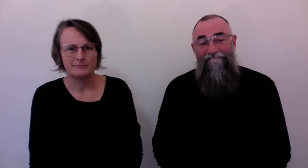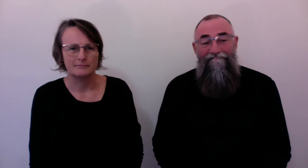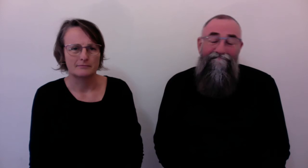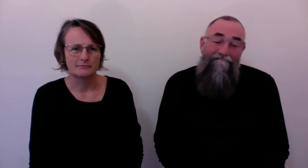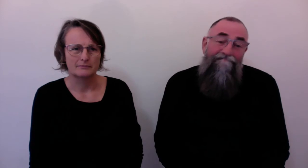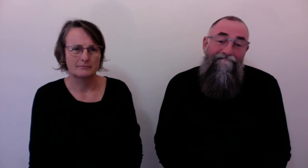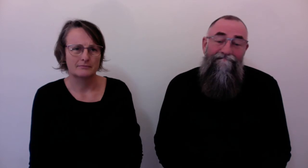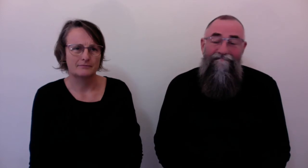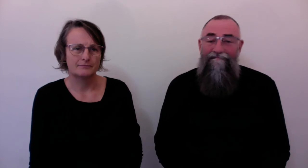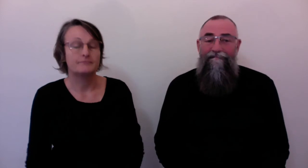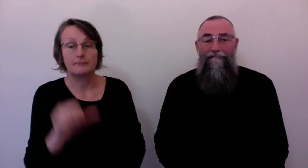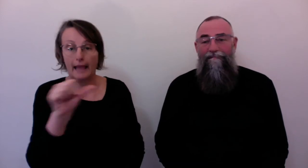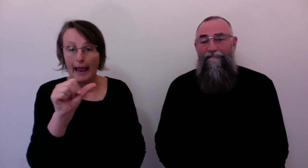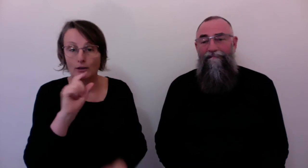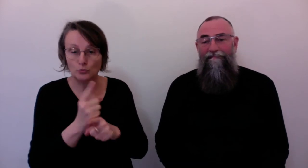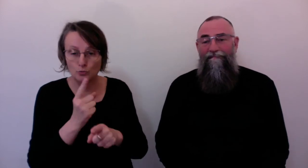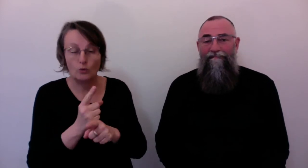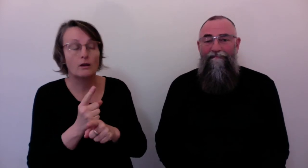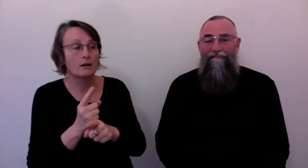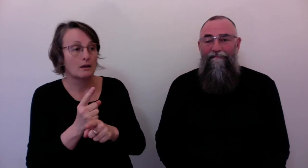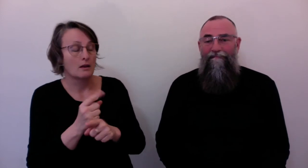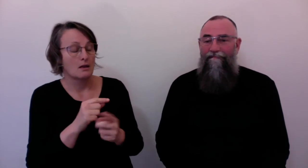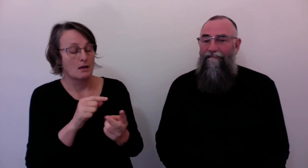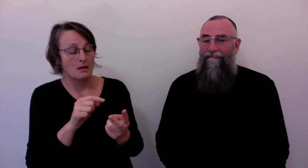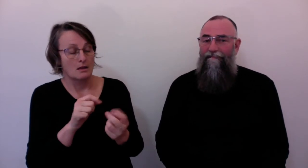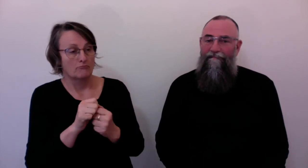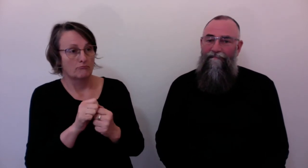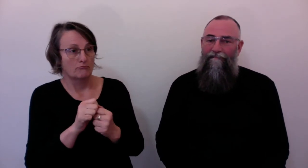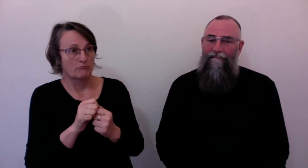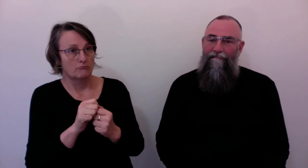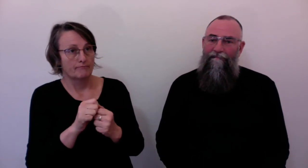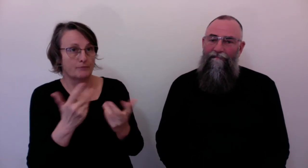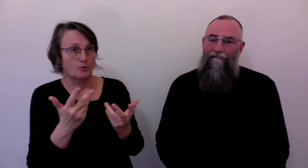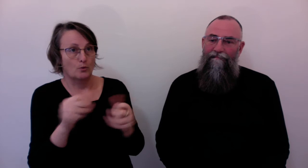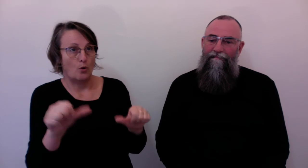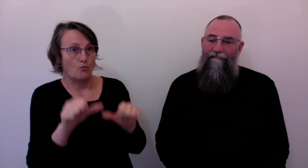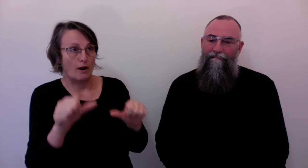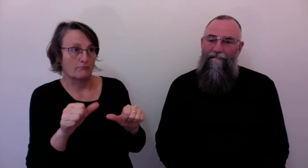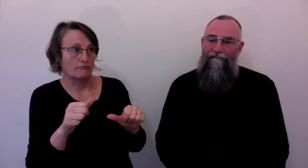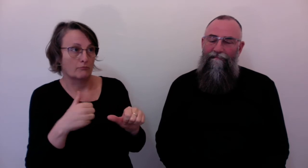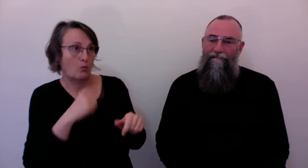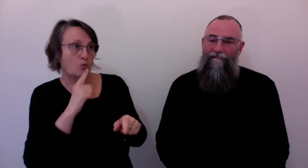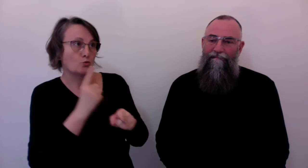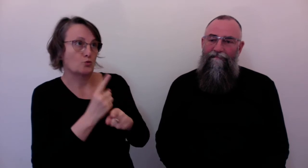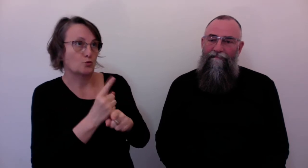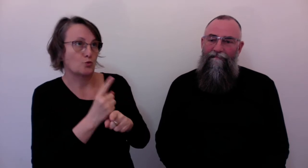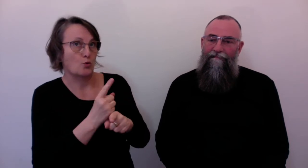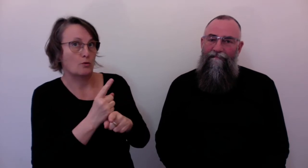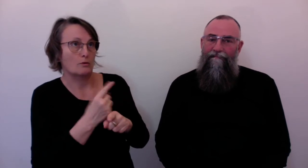There's two, I mean, this is going to be a phrase that can be used, is, you know, exactly as it's meant, and in a bit